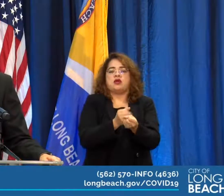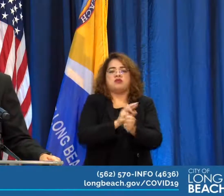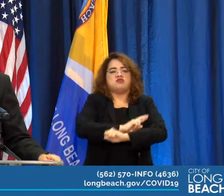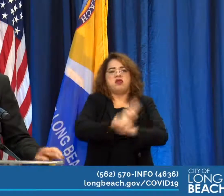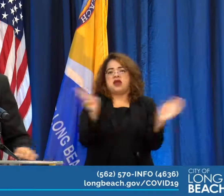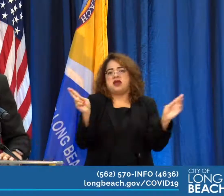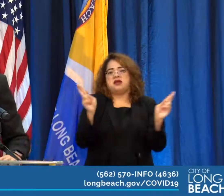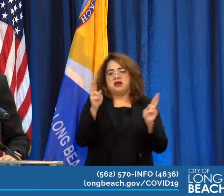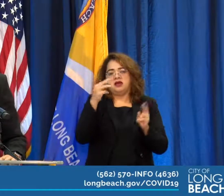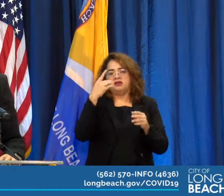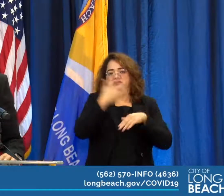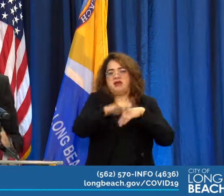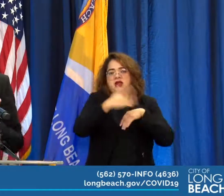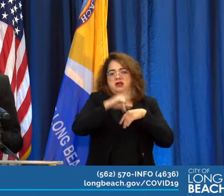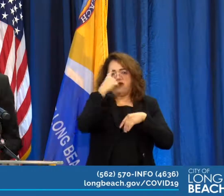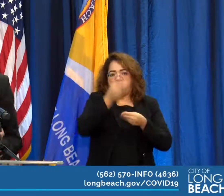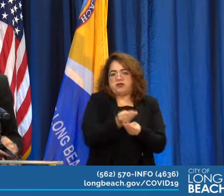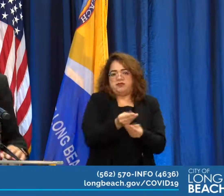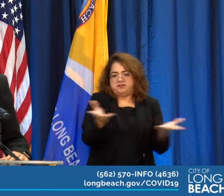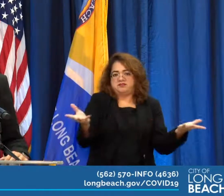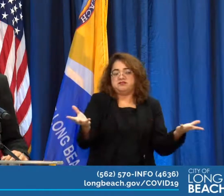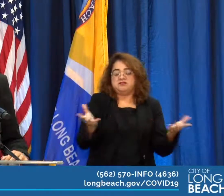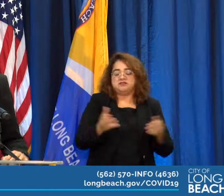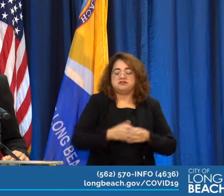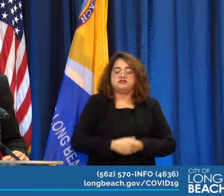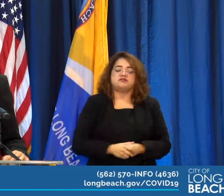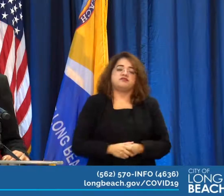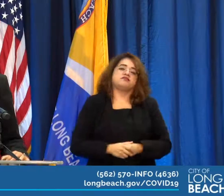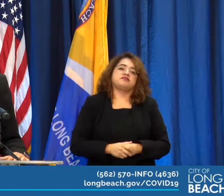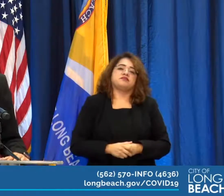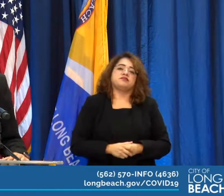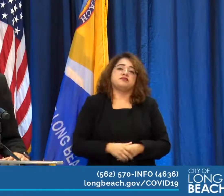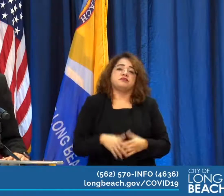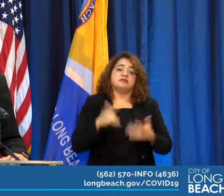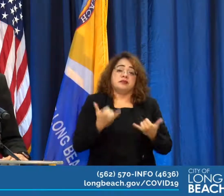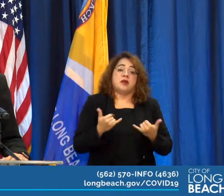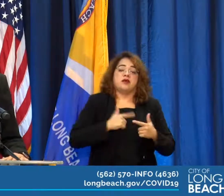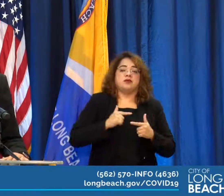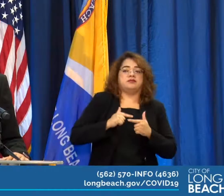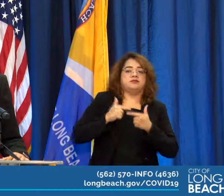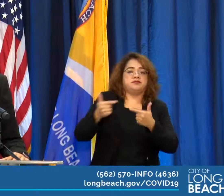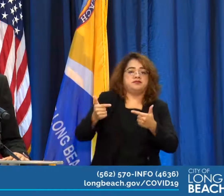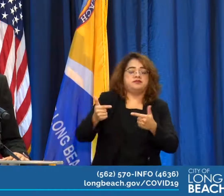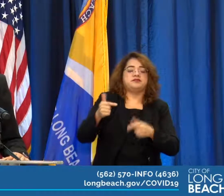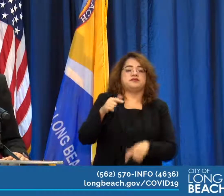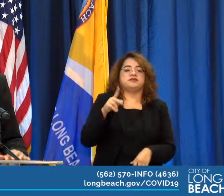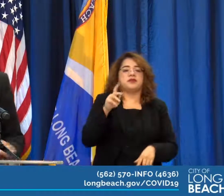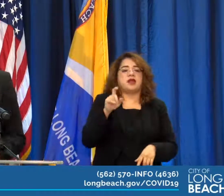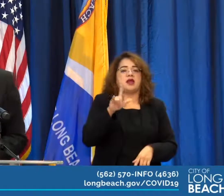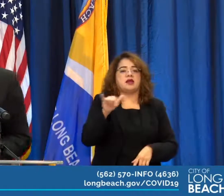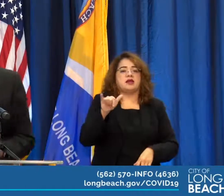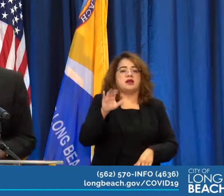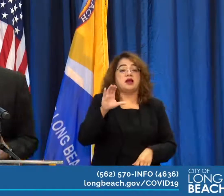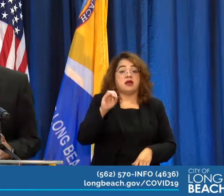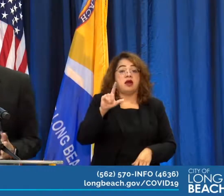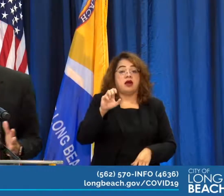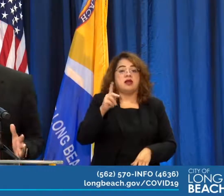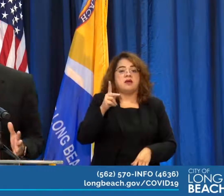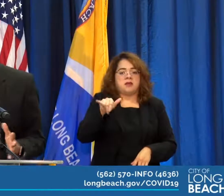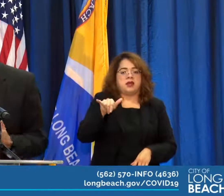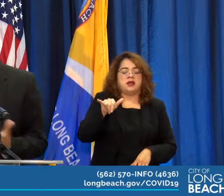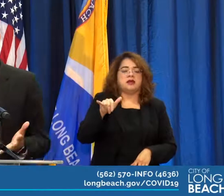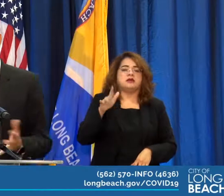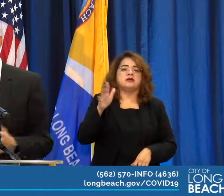community. Let me turn this over to Kelly Colopy, who is our director of our health department. She'll go over into some more of